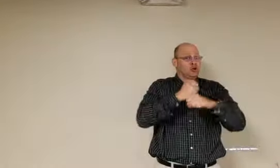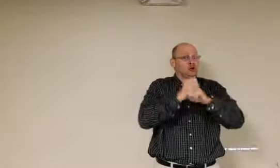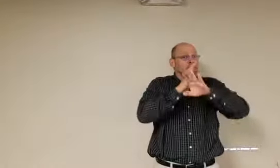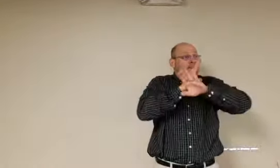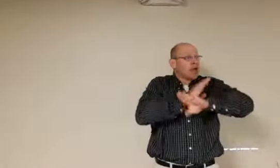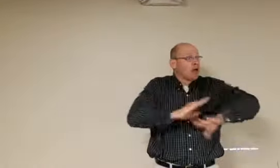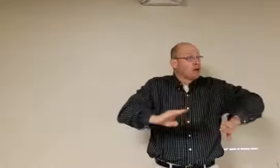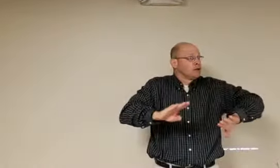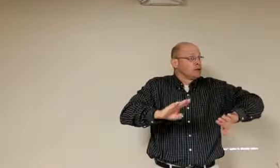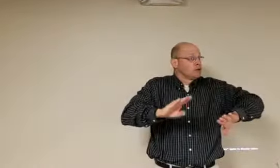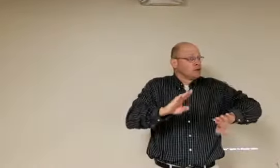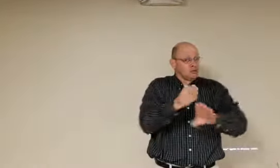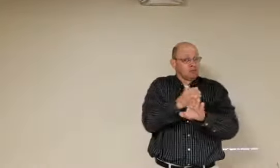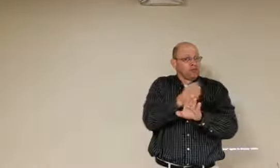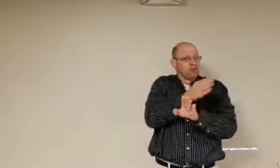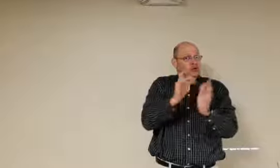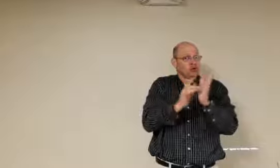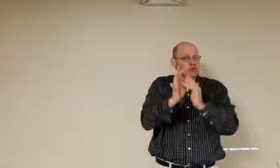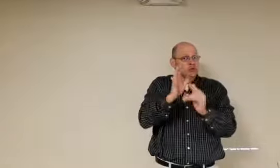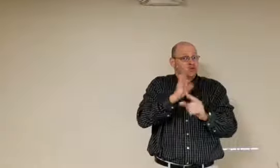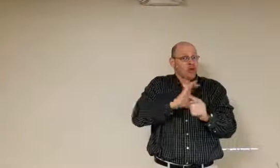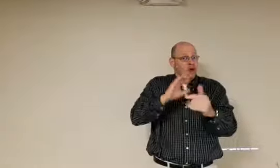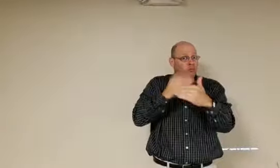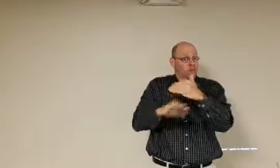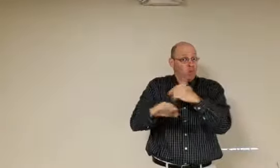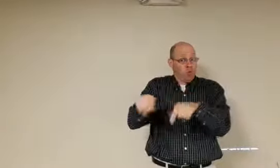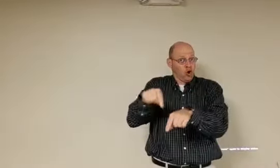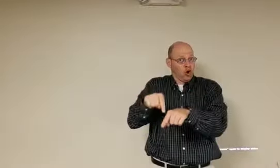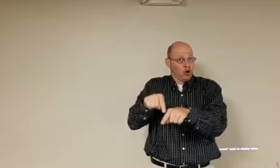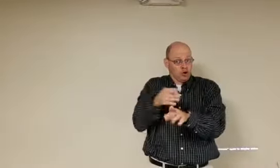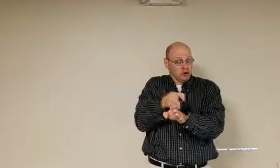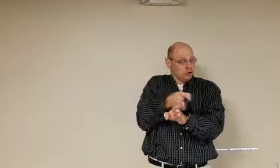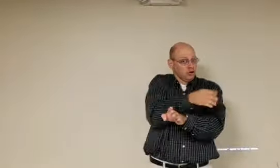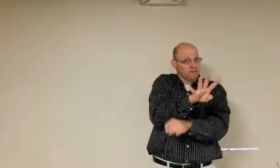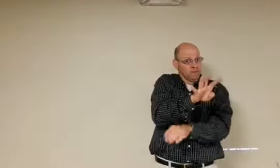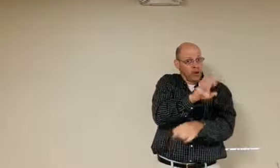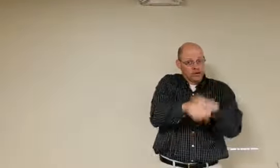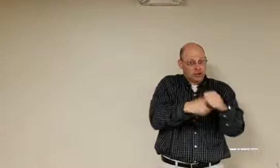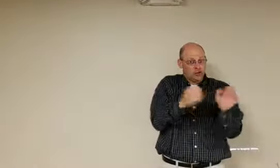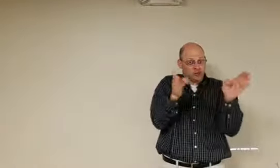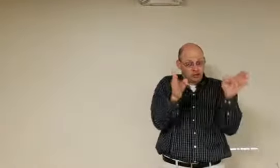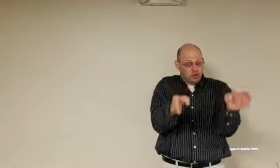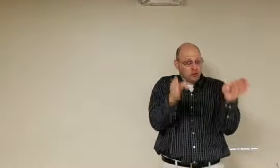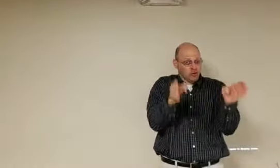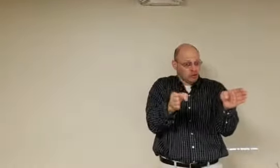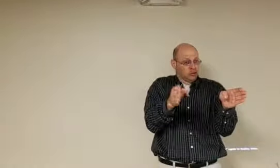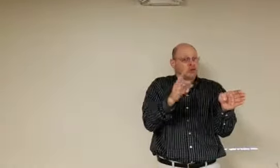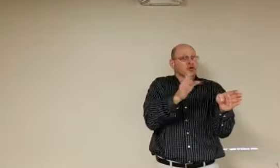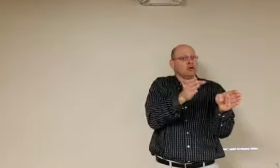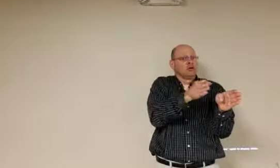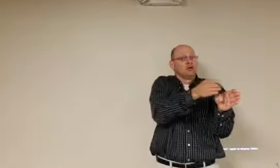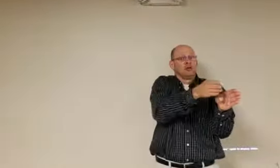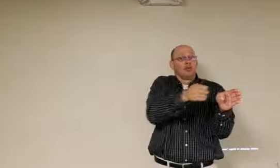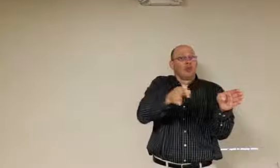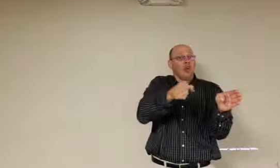Remember there was a 400-year silence? for before Jesus Christ came.